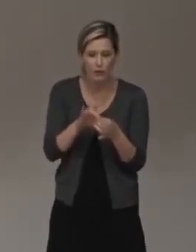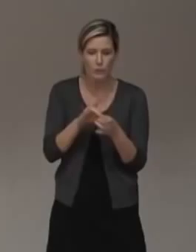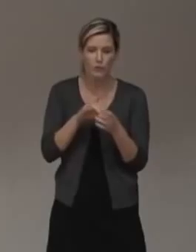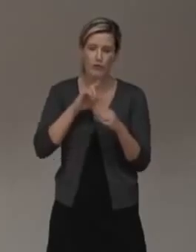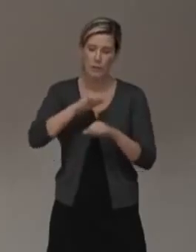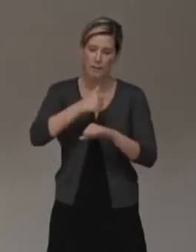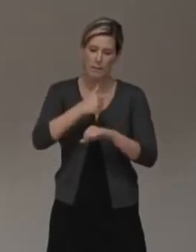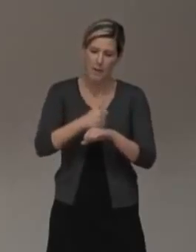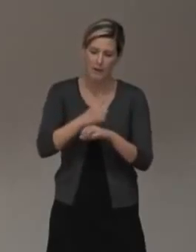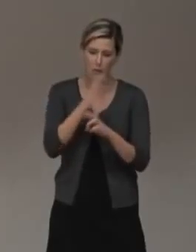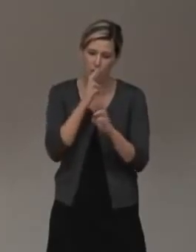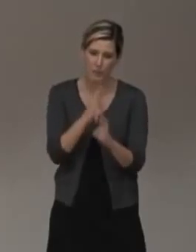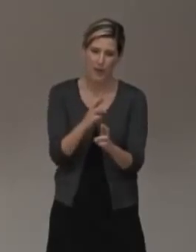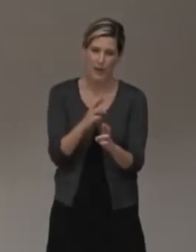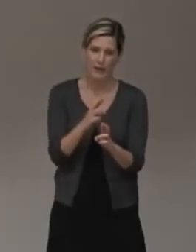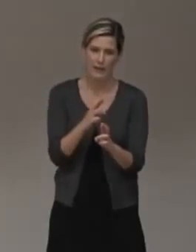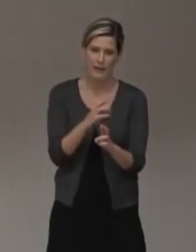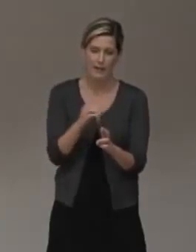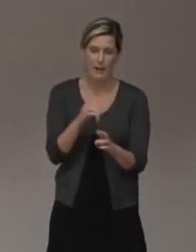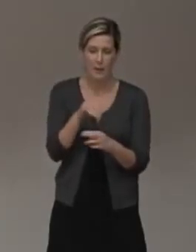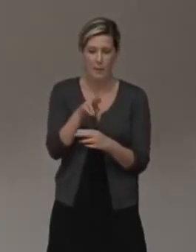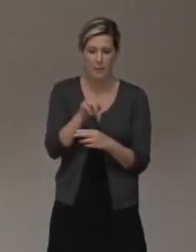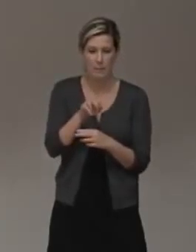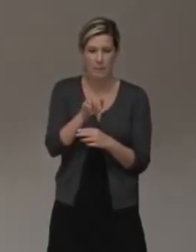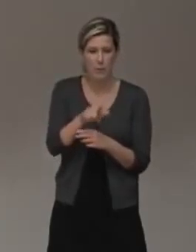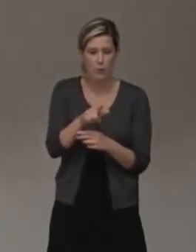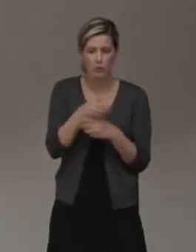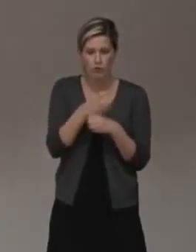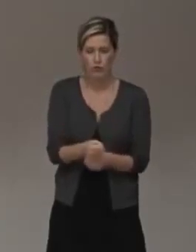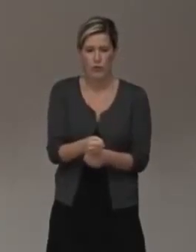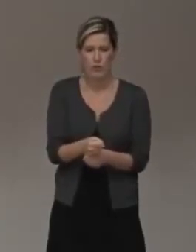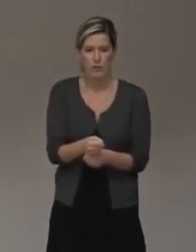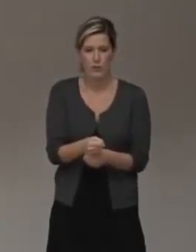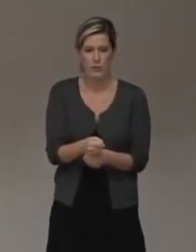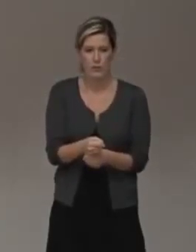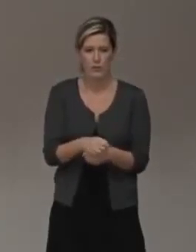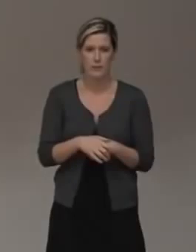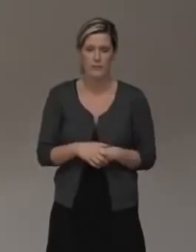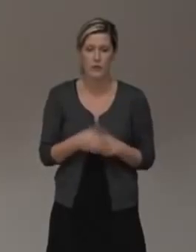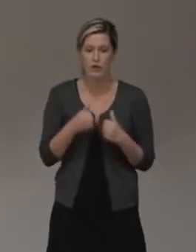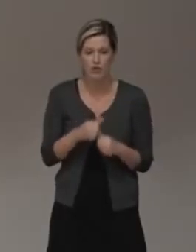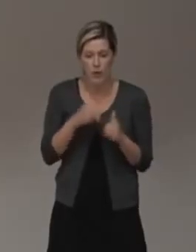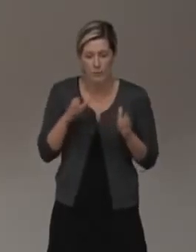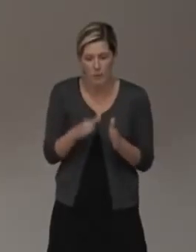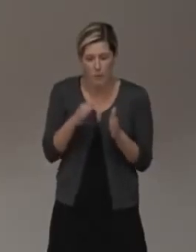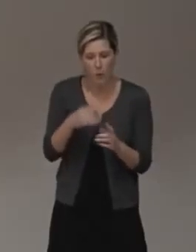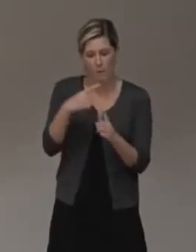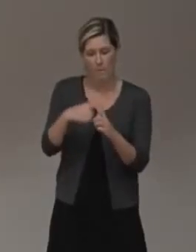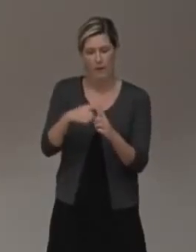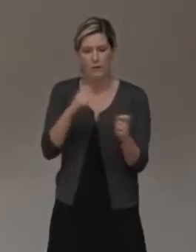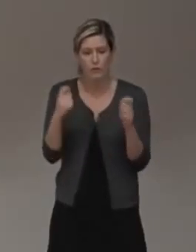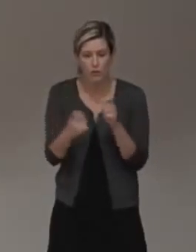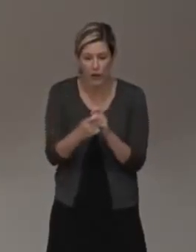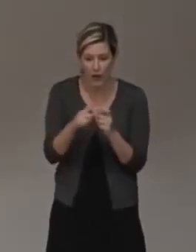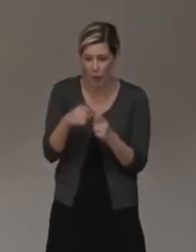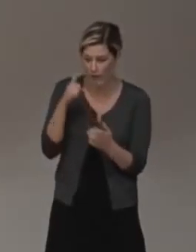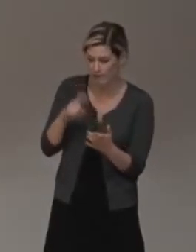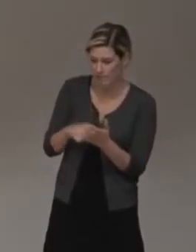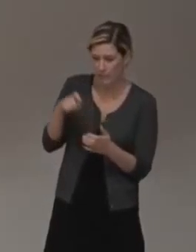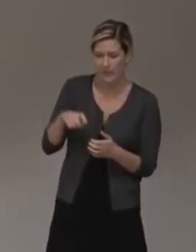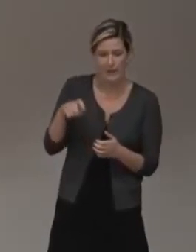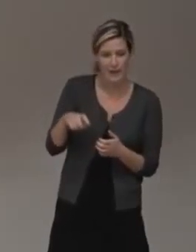dignity, respect, and mutual trust. To aspire to promote positive change where needed. To